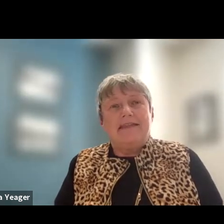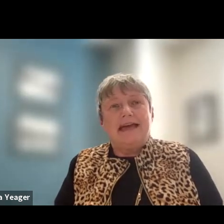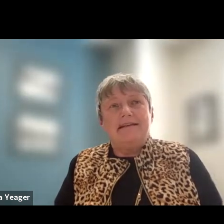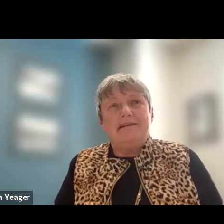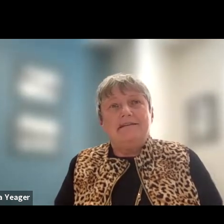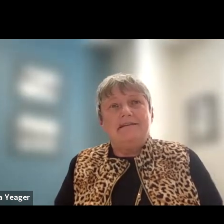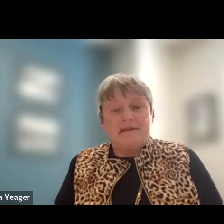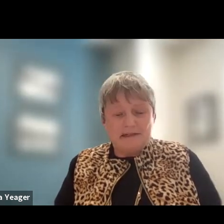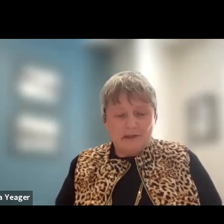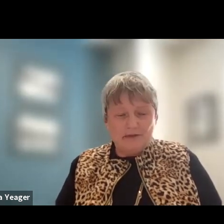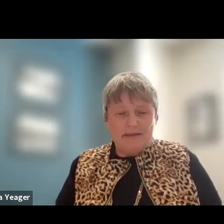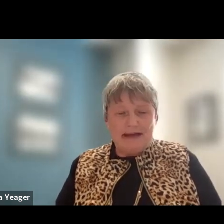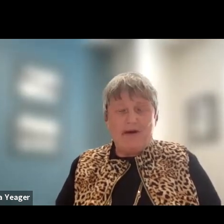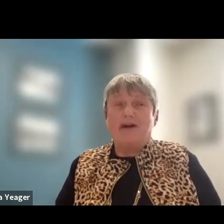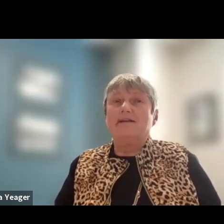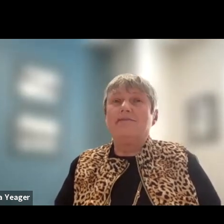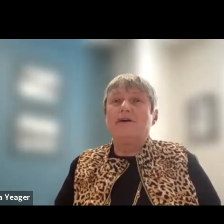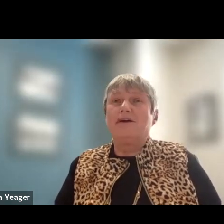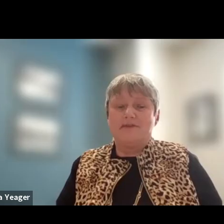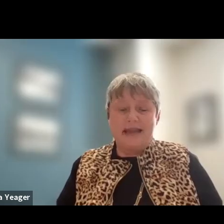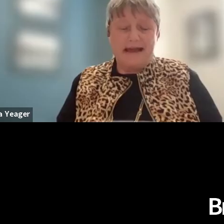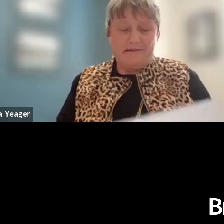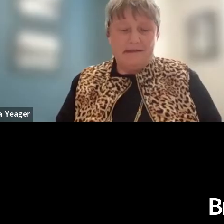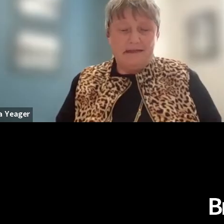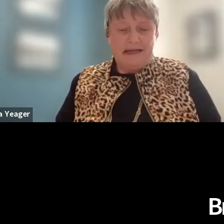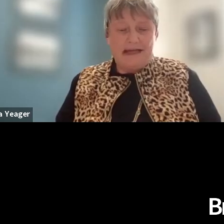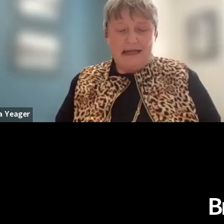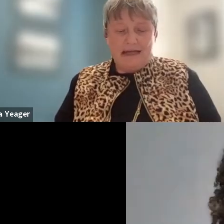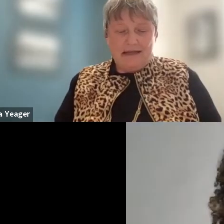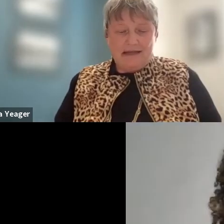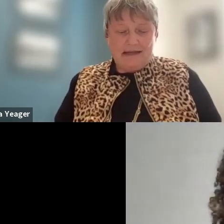And that concludes my part of the program for now.